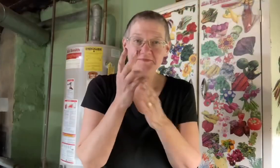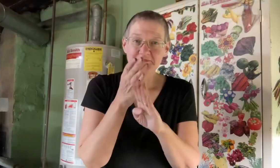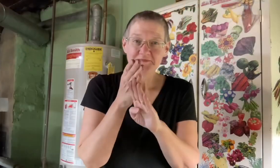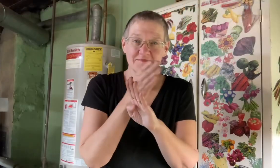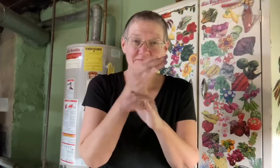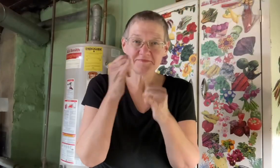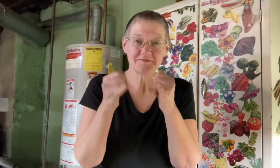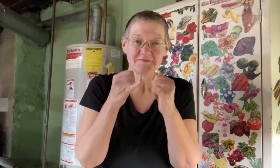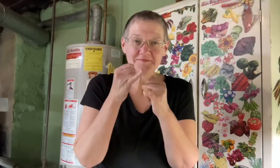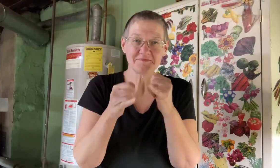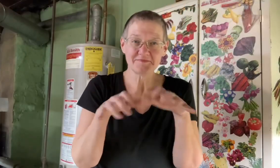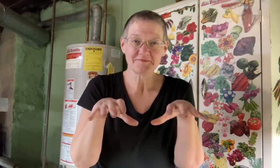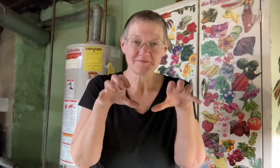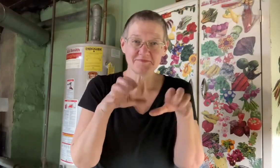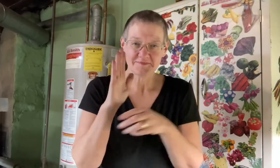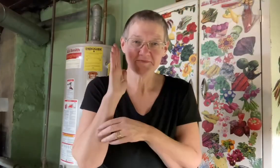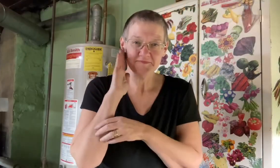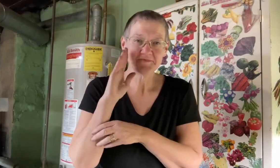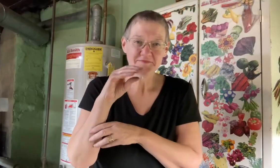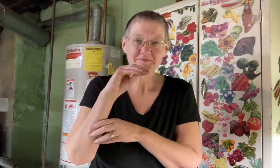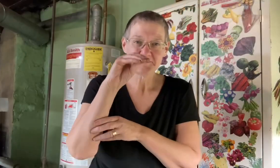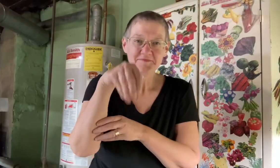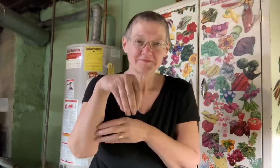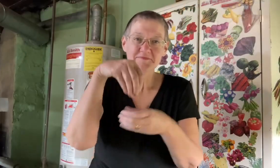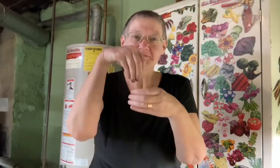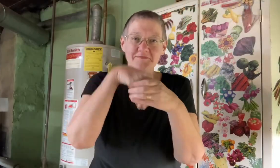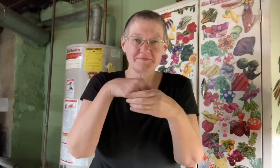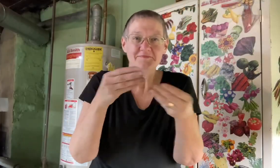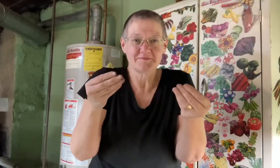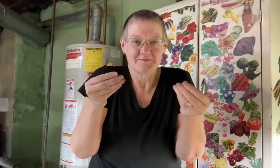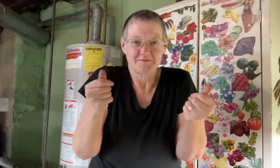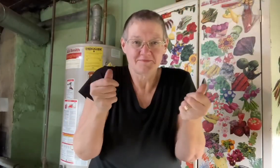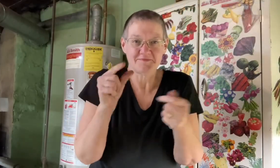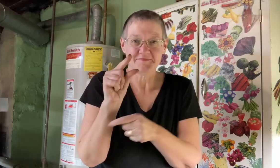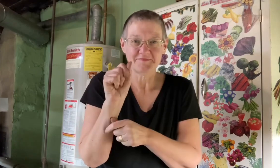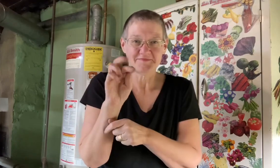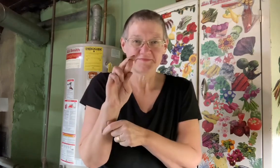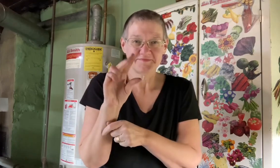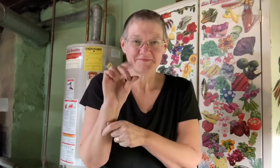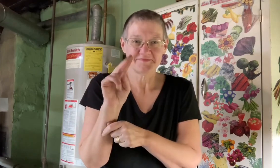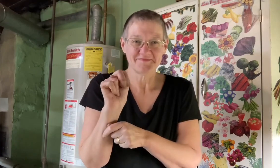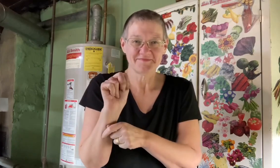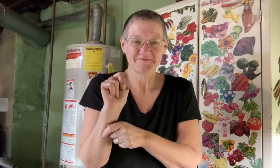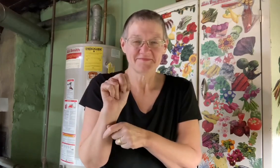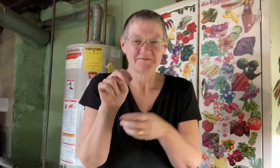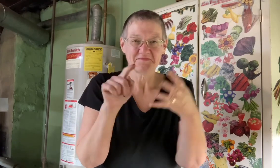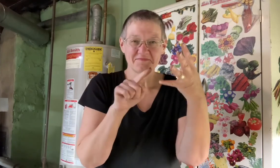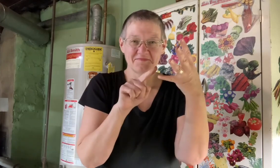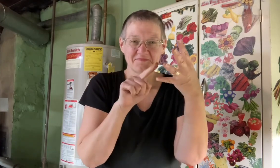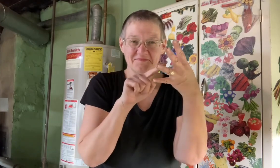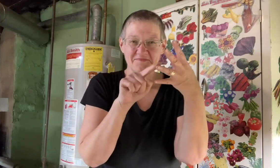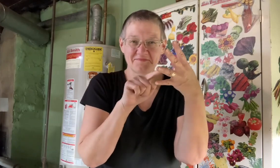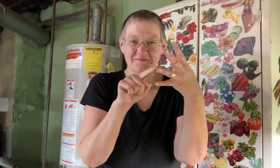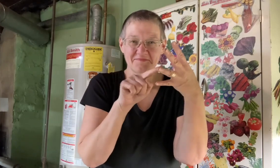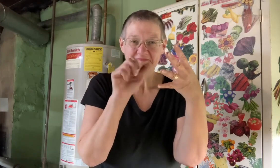Then 2 weeks before our last frost, we're going to plant them out into the garden. That's going to